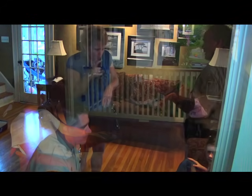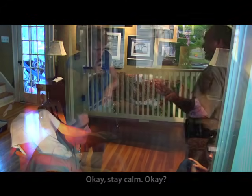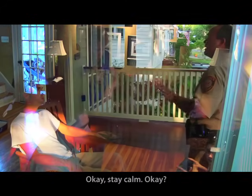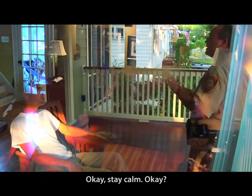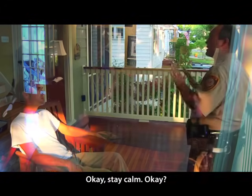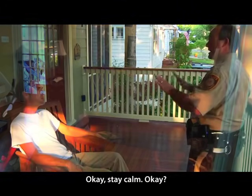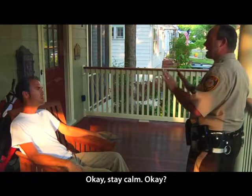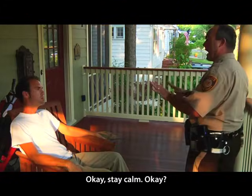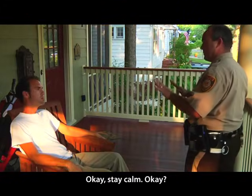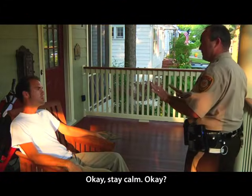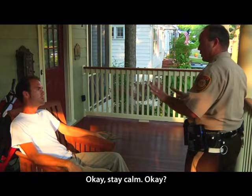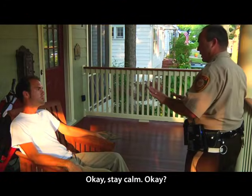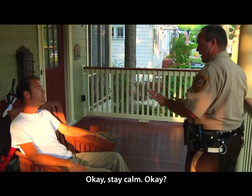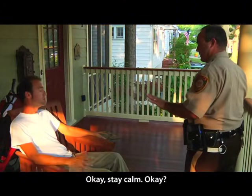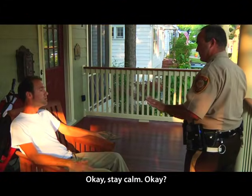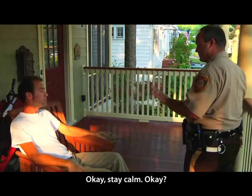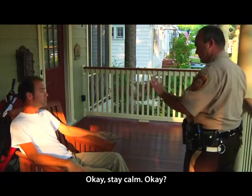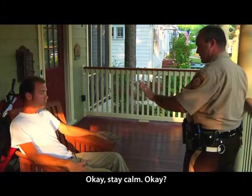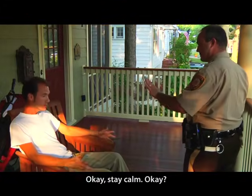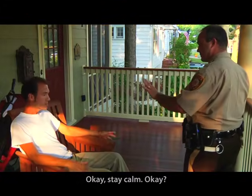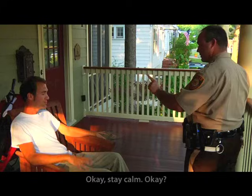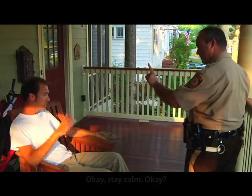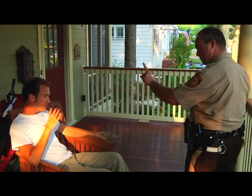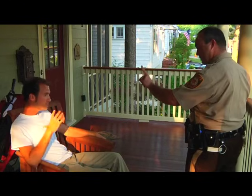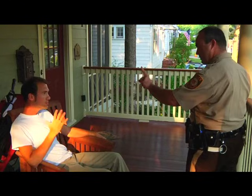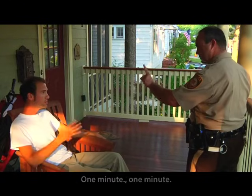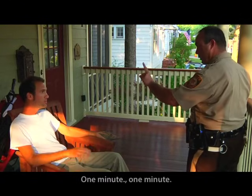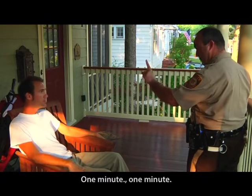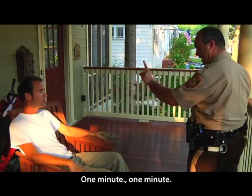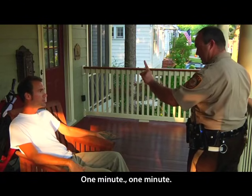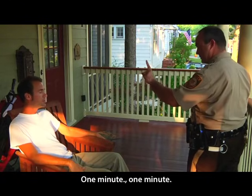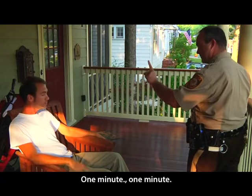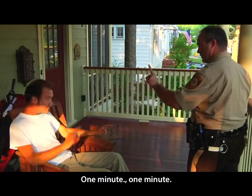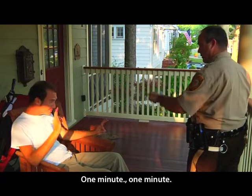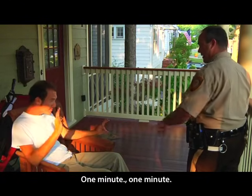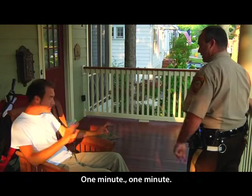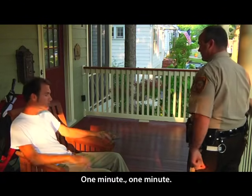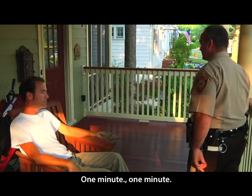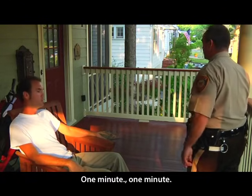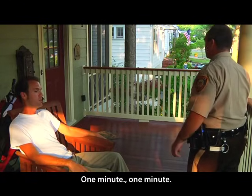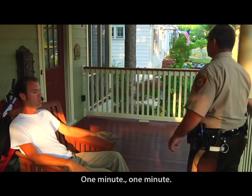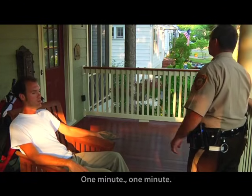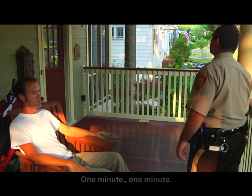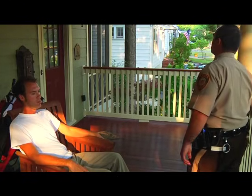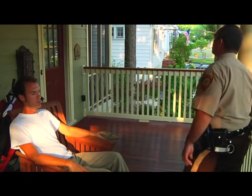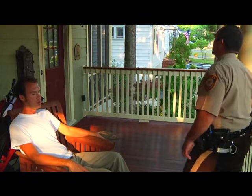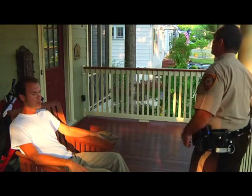Okay. Stay calm, okay? Just 1 minute. 1 minute.